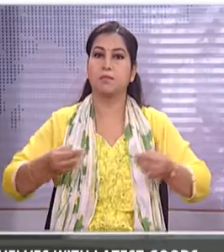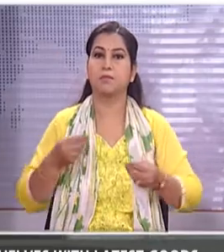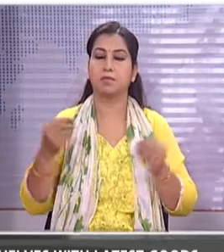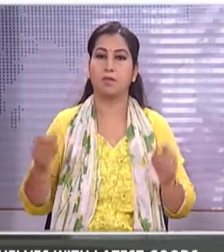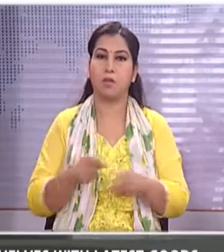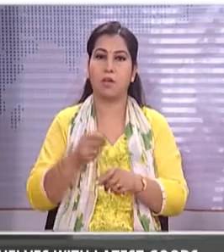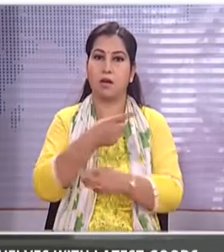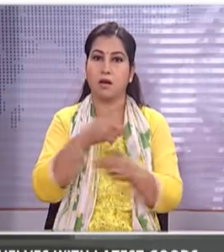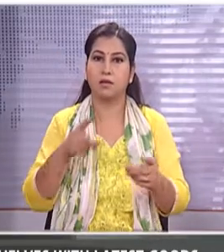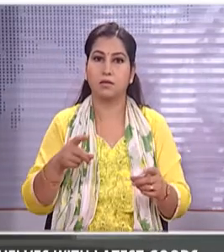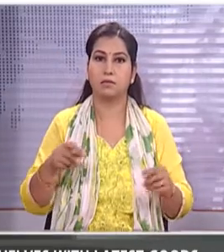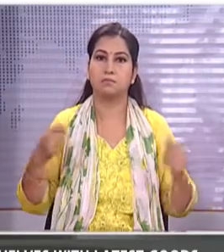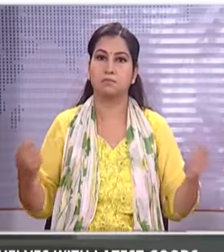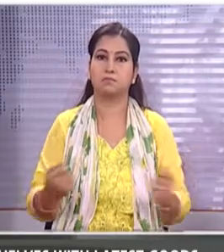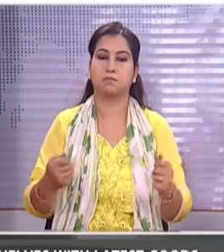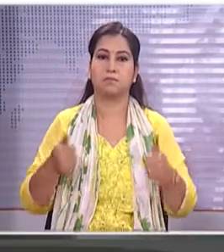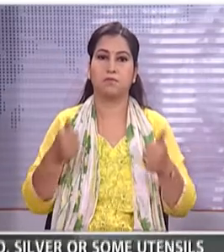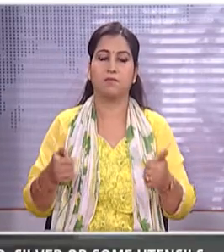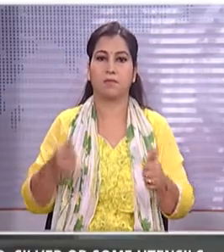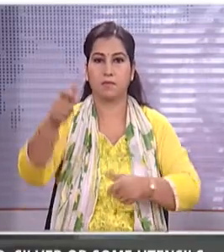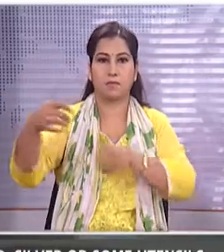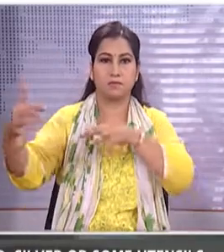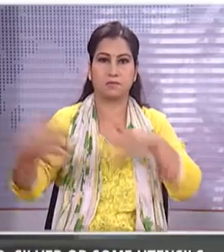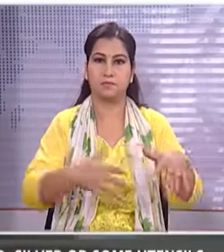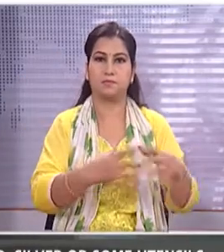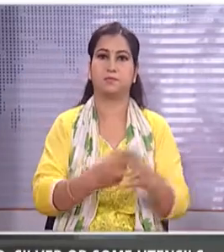latest goods and are making all efforts to meet the demands of the customers.